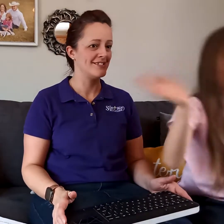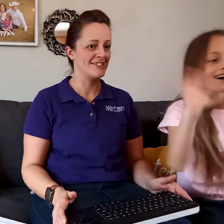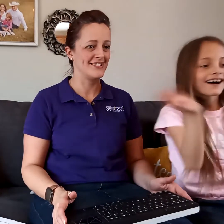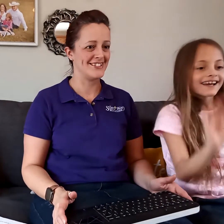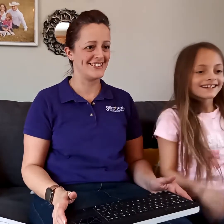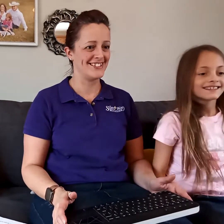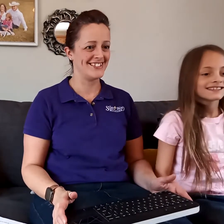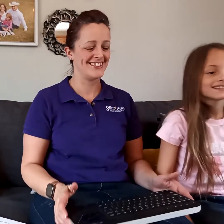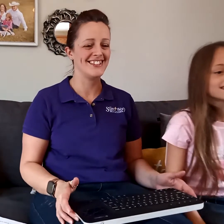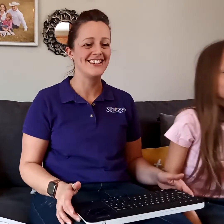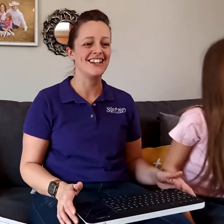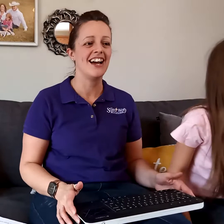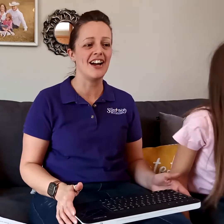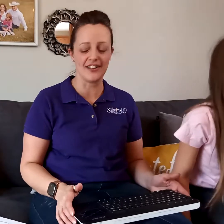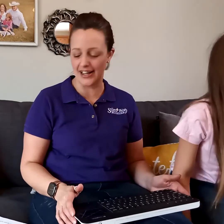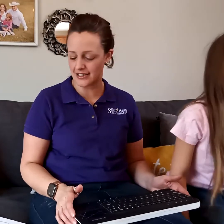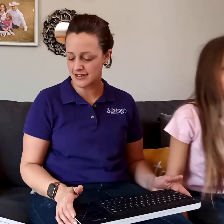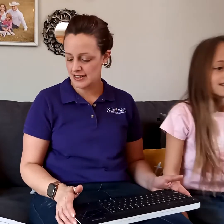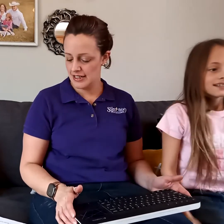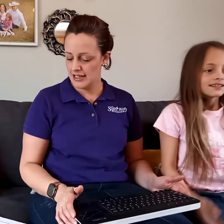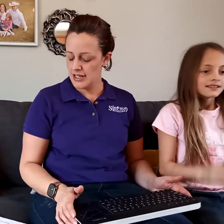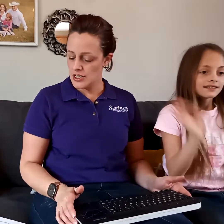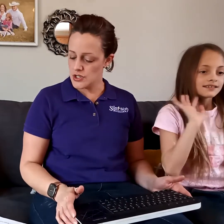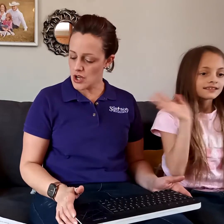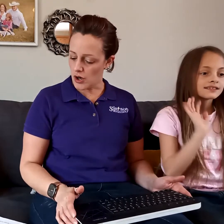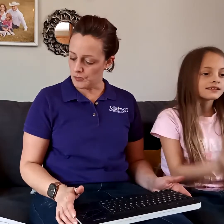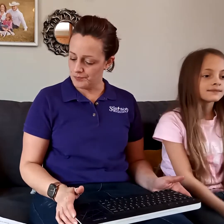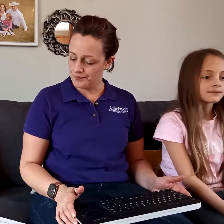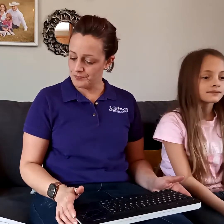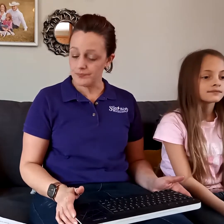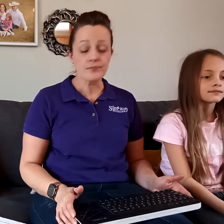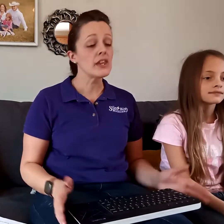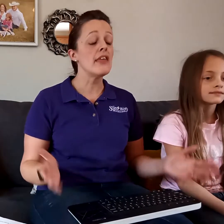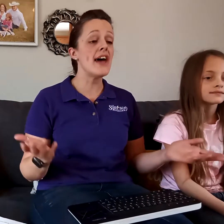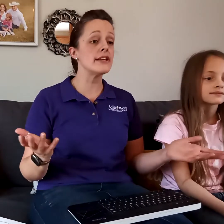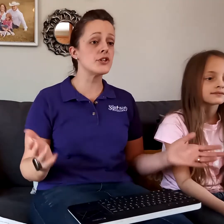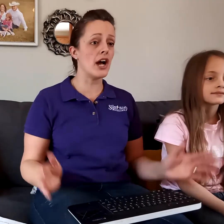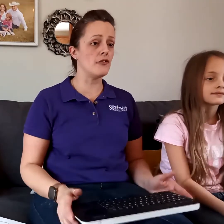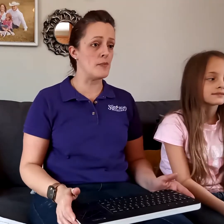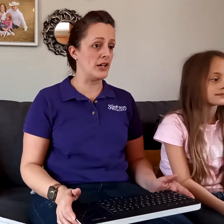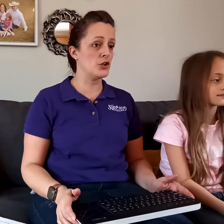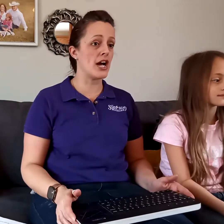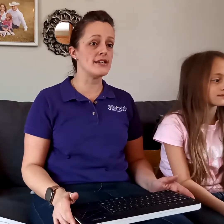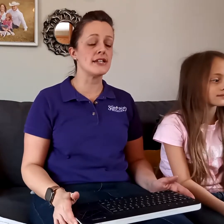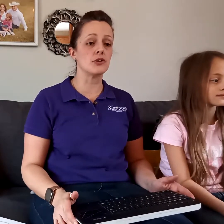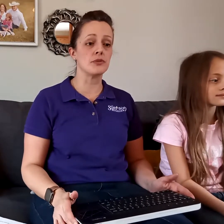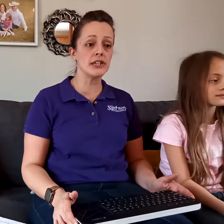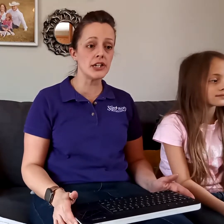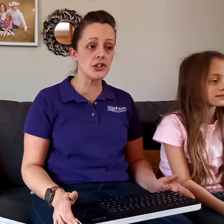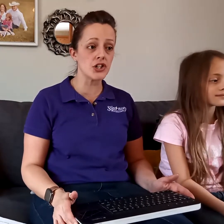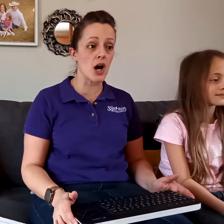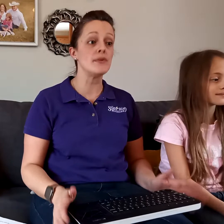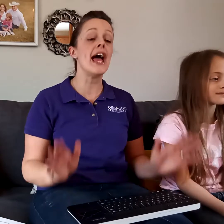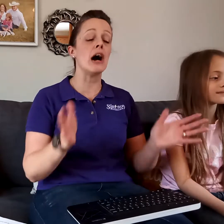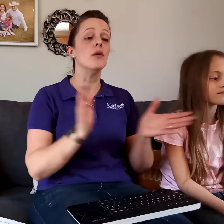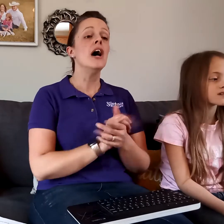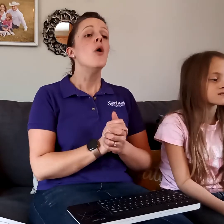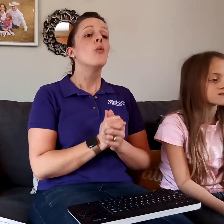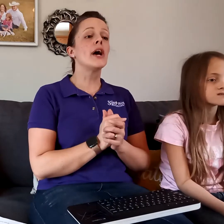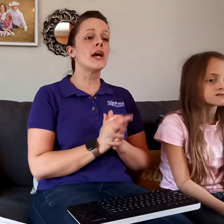Hi. All right. So that's your alphabet. You guys did a really good job. Now, what I would like